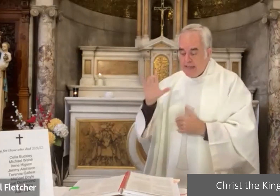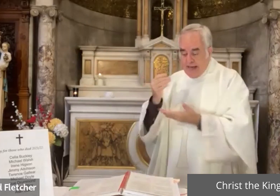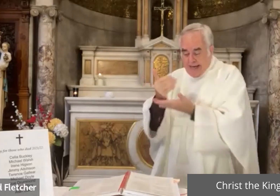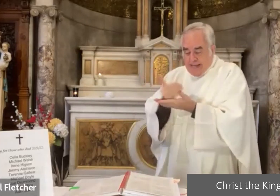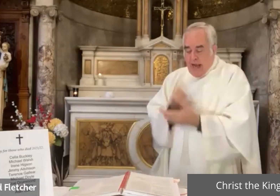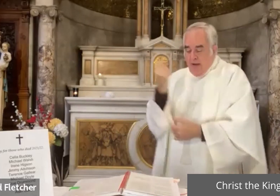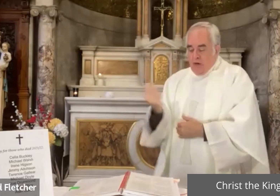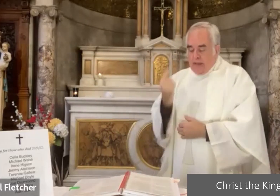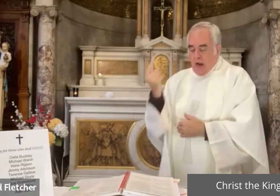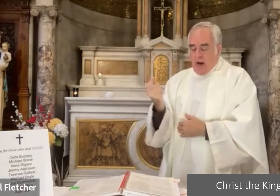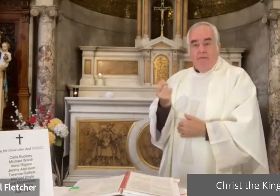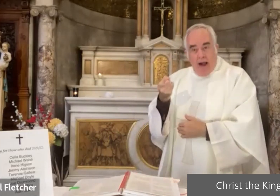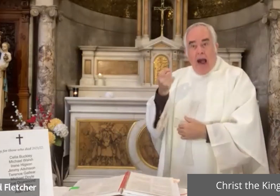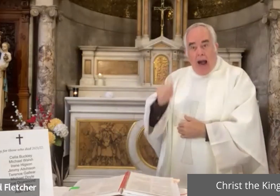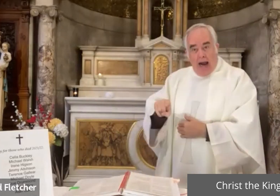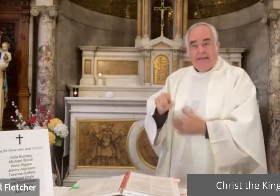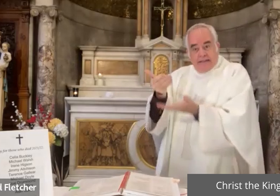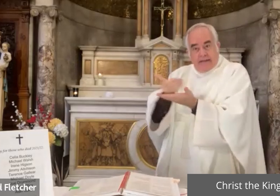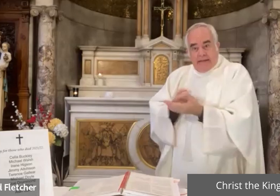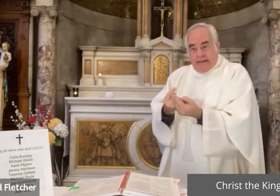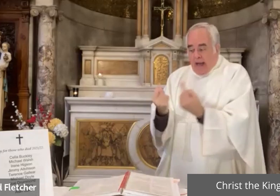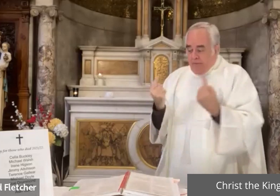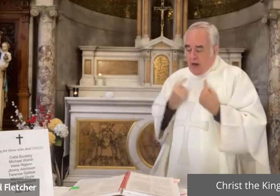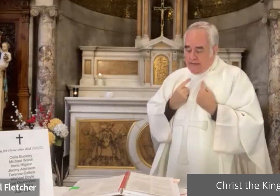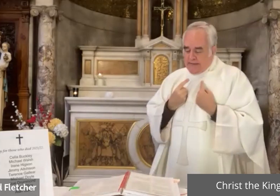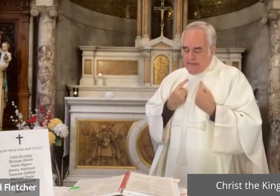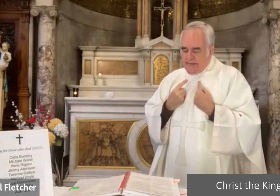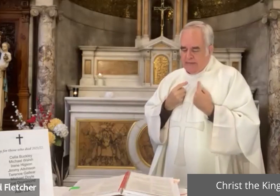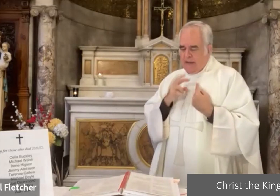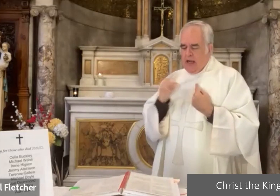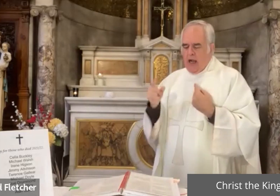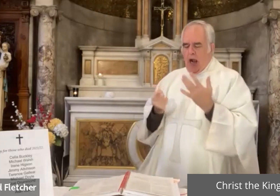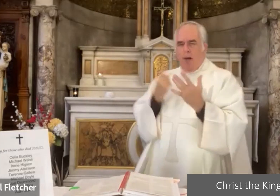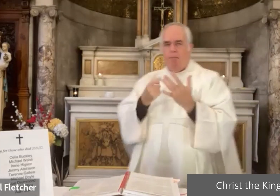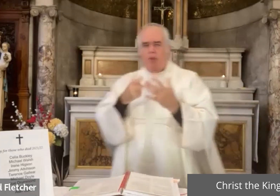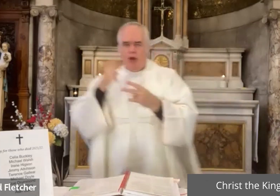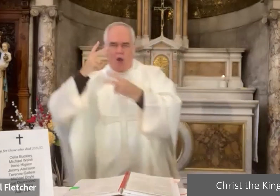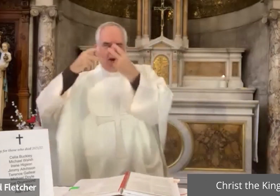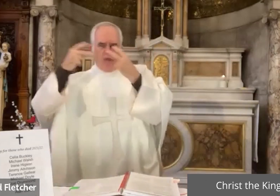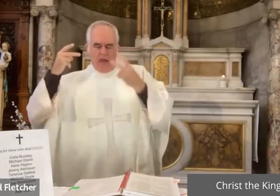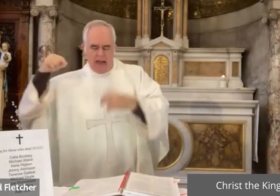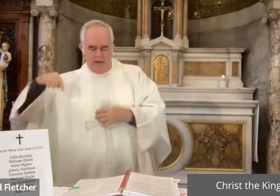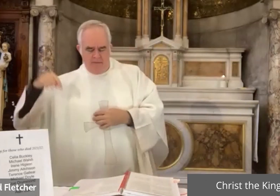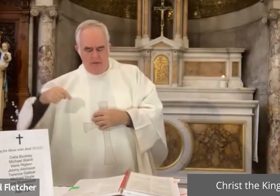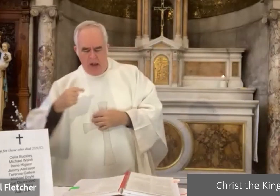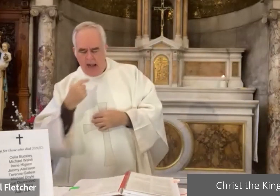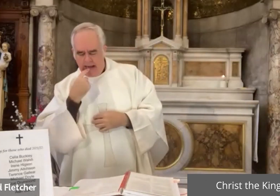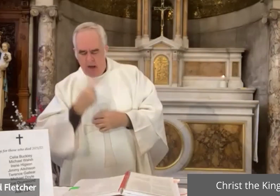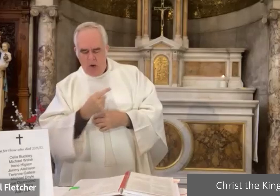Christ? Save yourself and save us." But the other